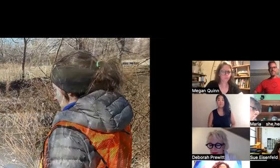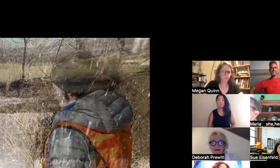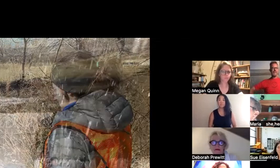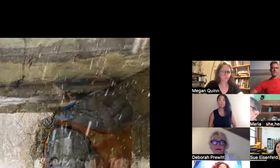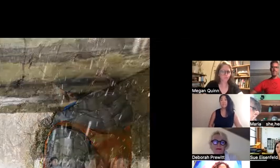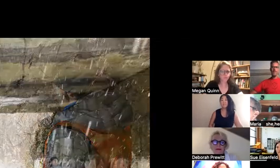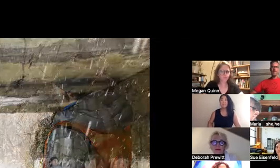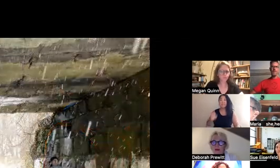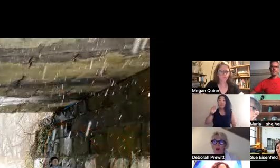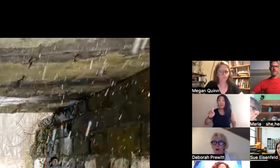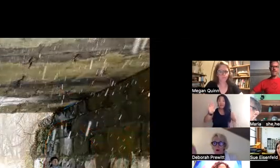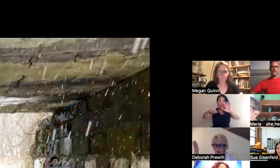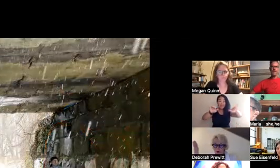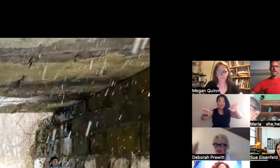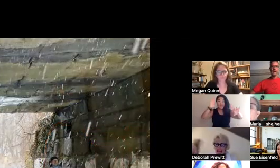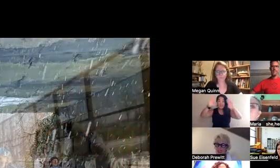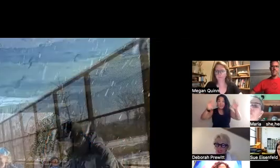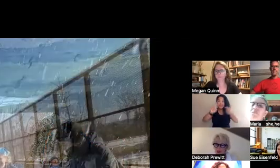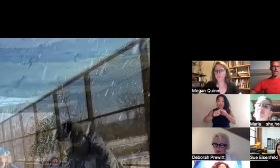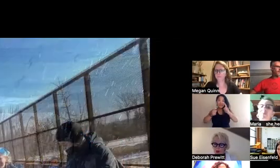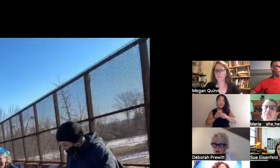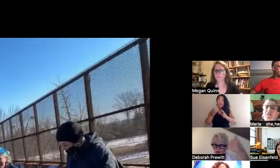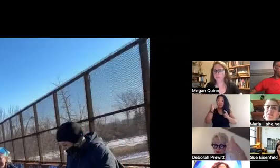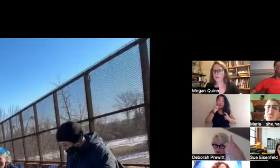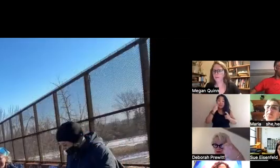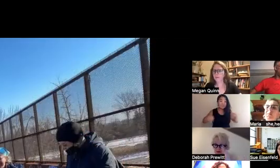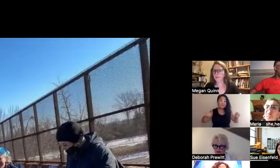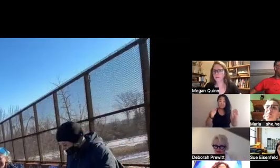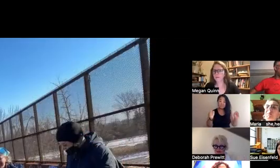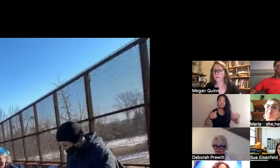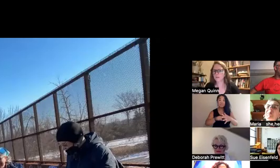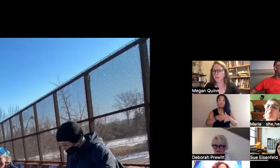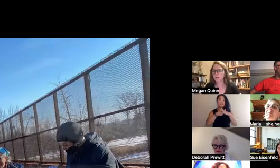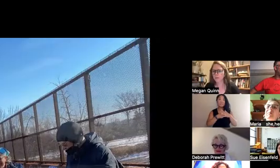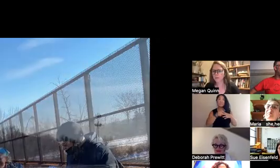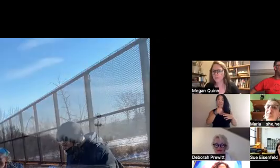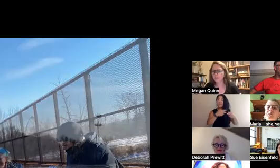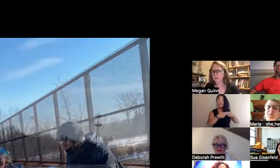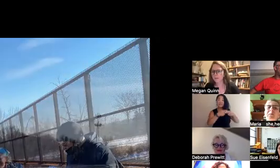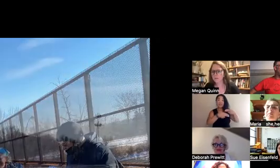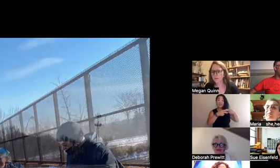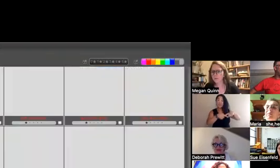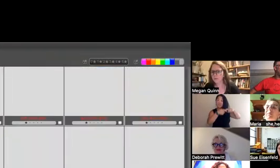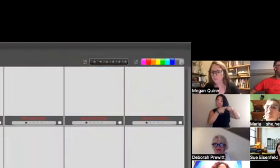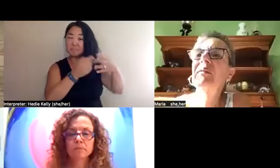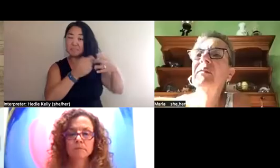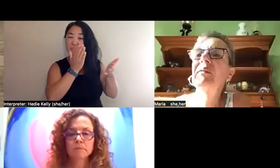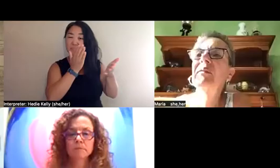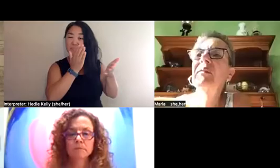All right, friends, why don't we get started? Let me stop this little slideshow business.